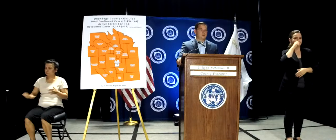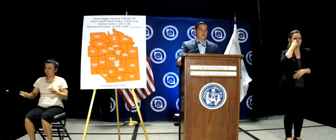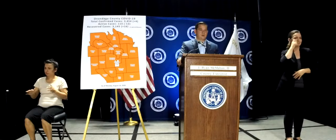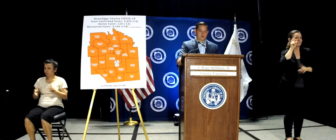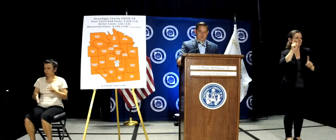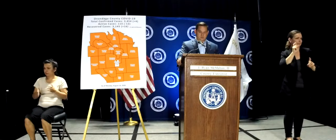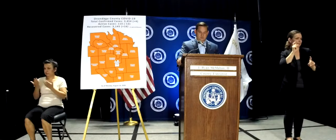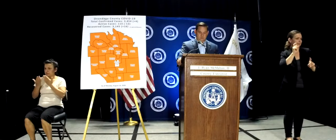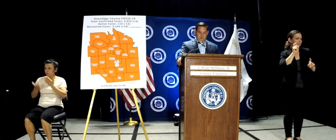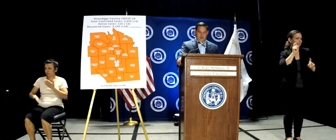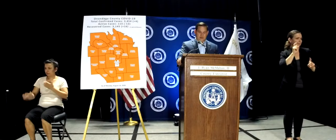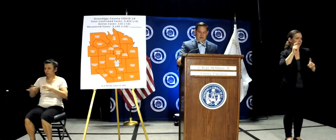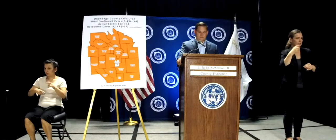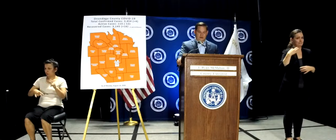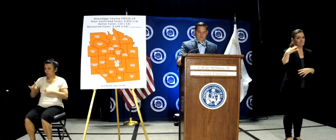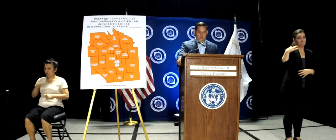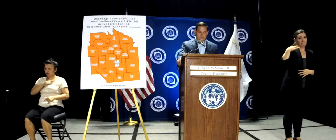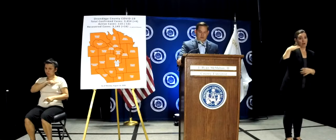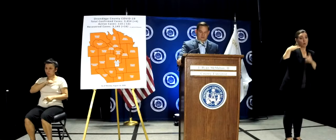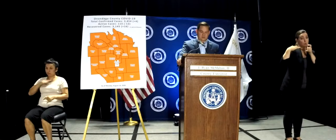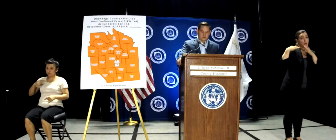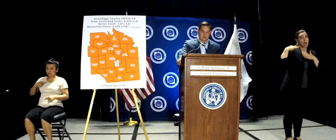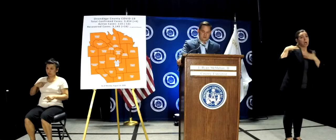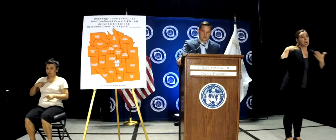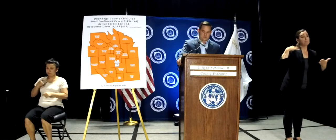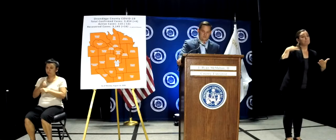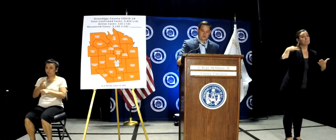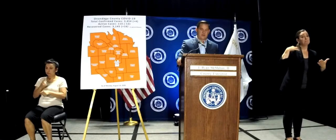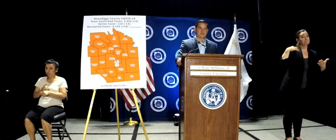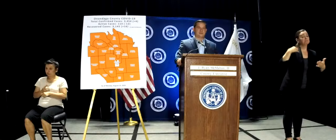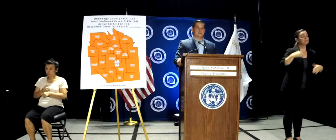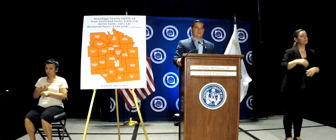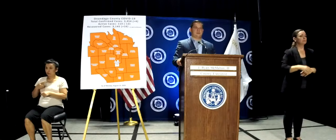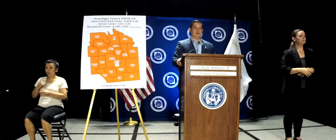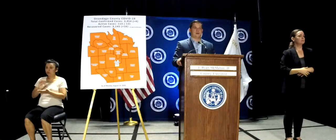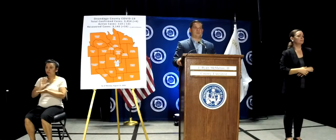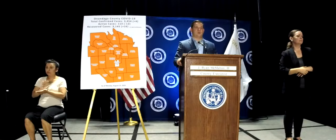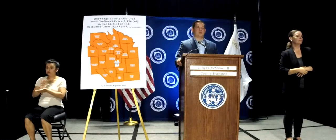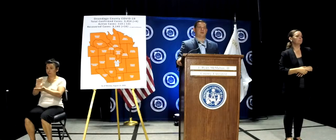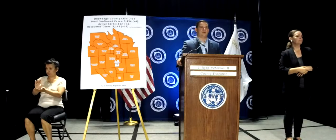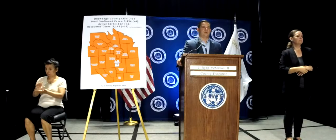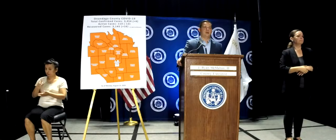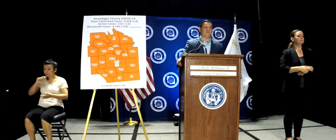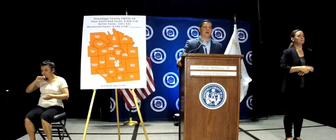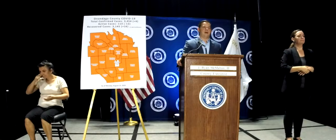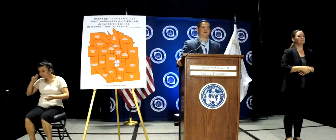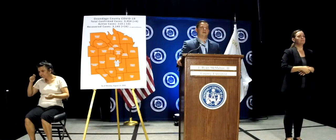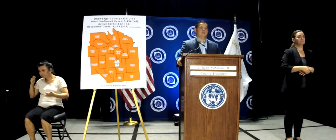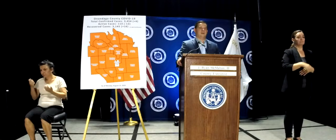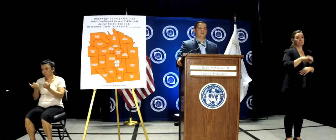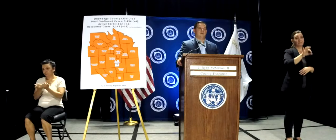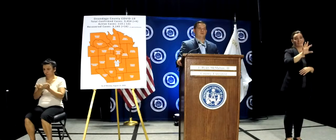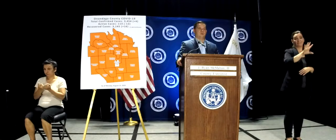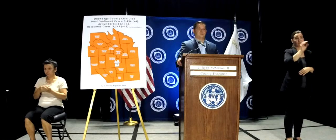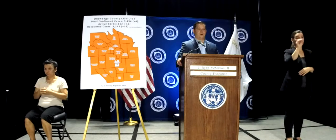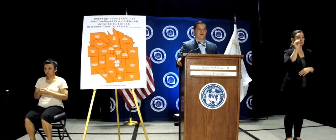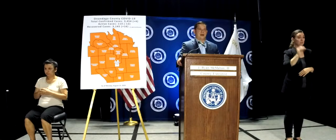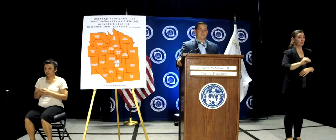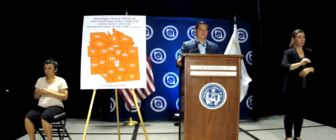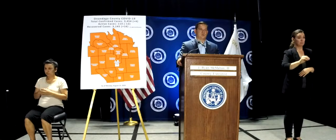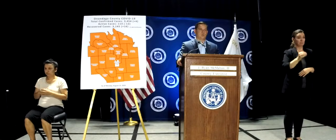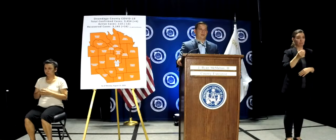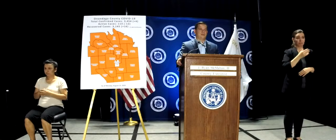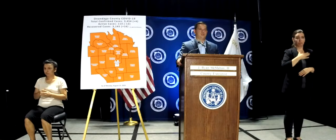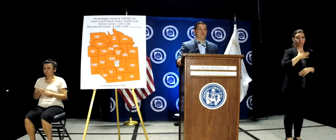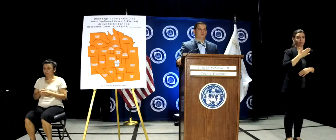first. Again, 95% of the cases in our community have been individuals who are